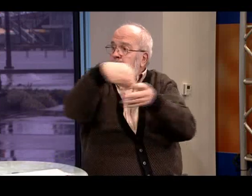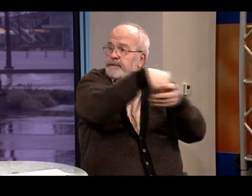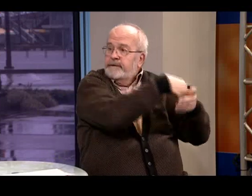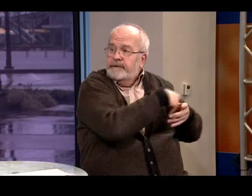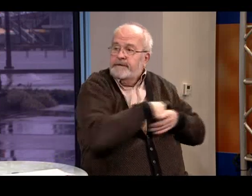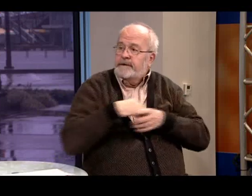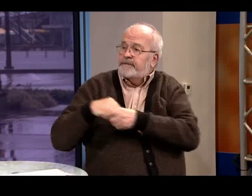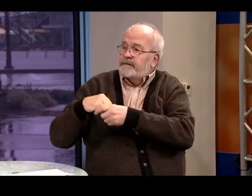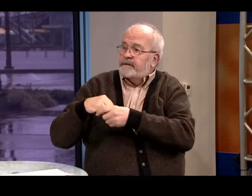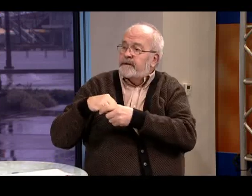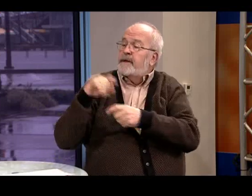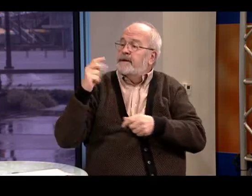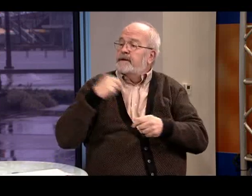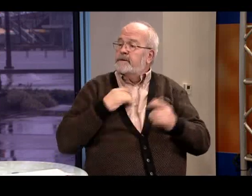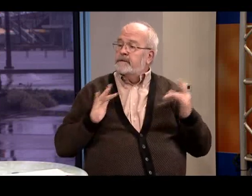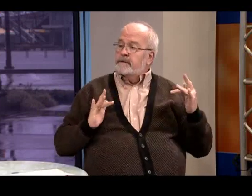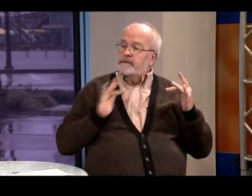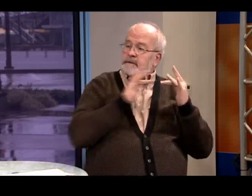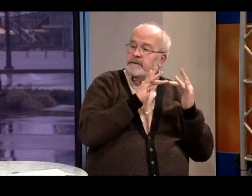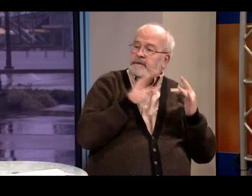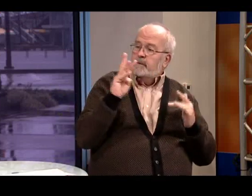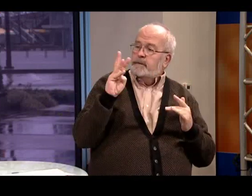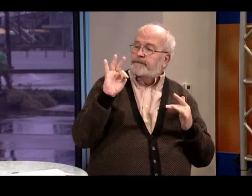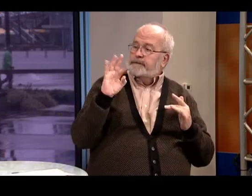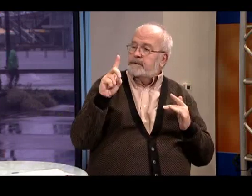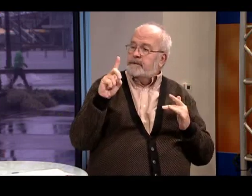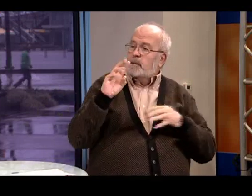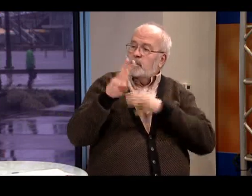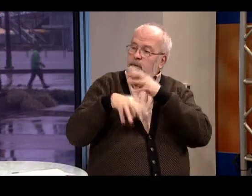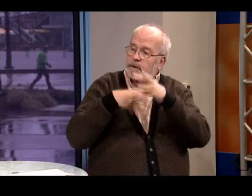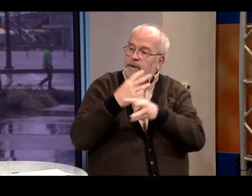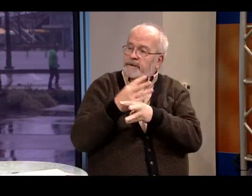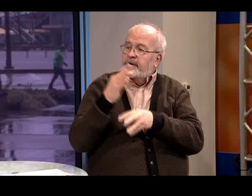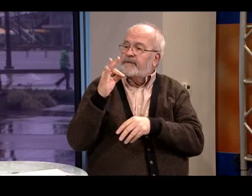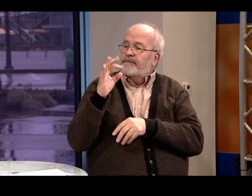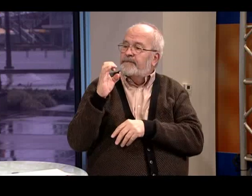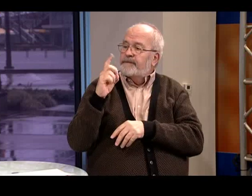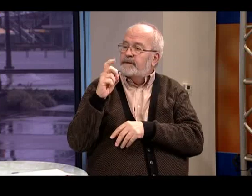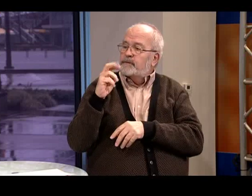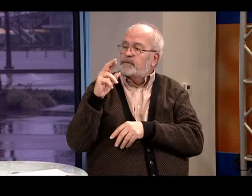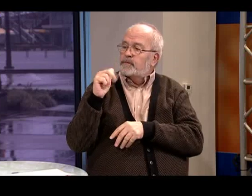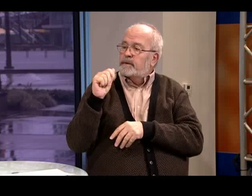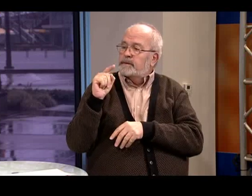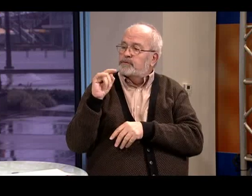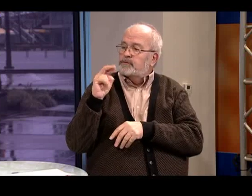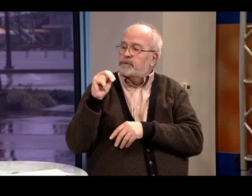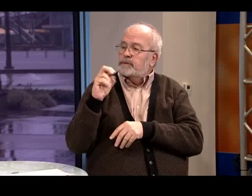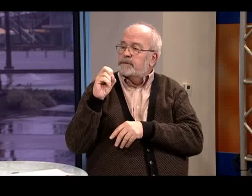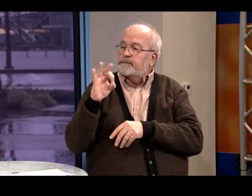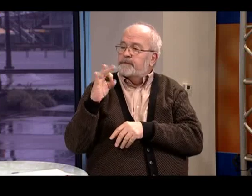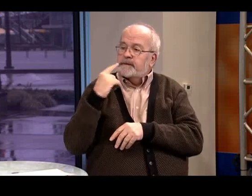internet. And through the internet, we had international involvement. We were then able to contact the World Federation of the